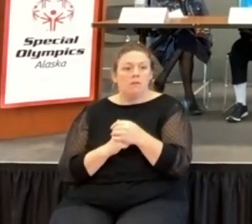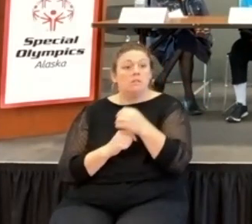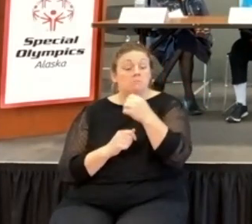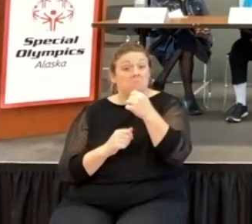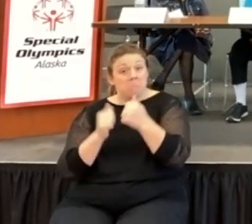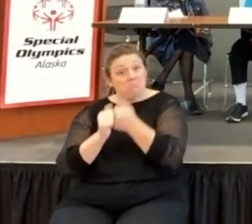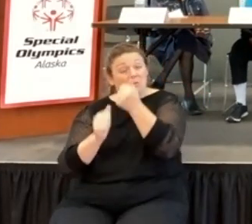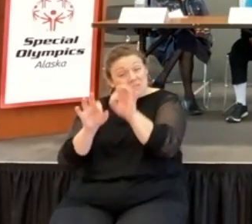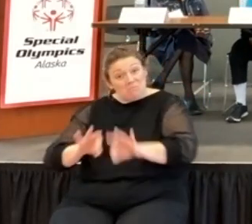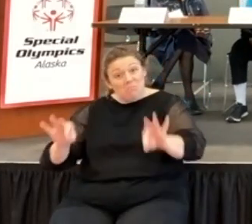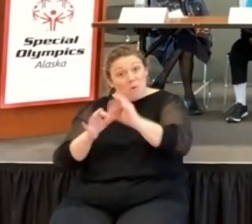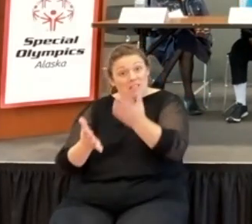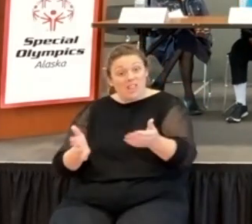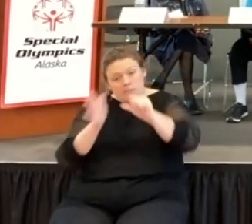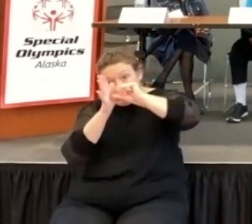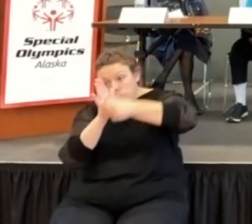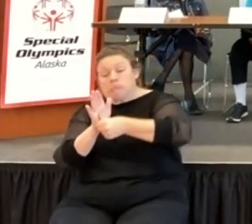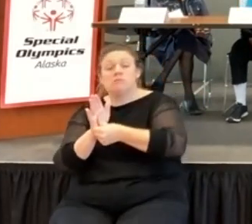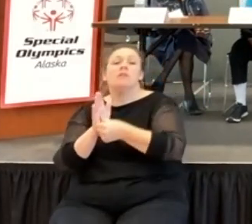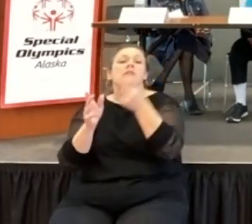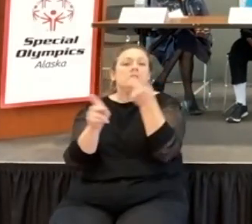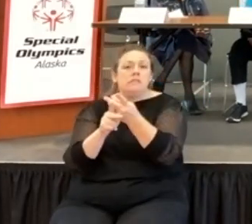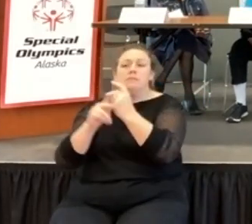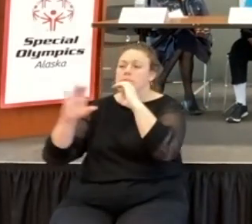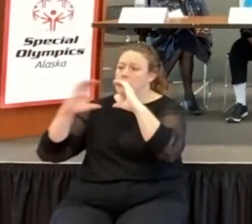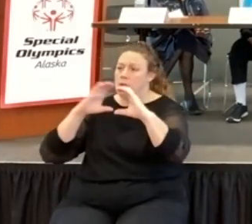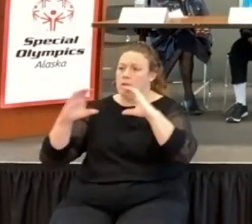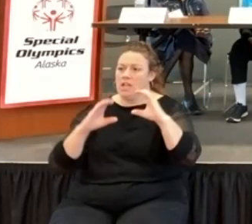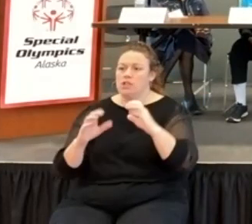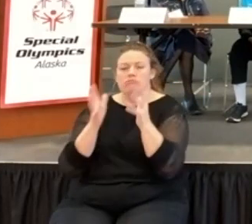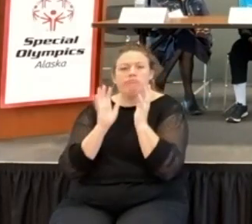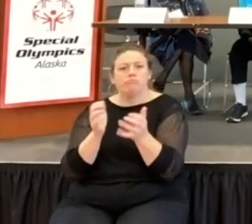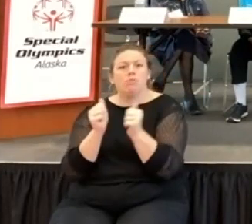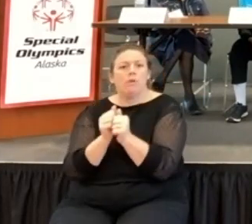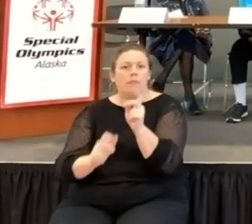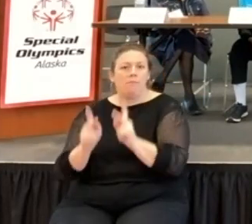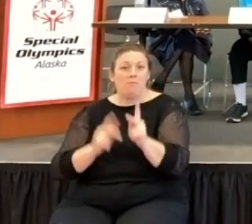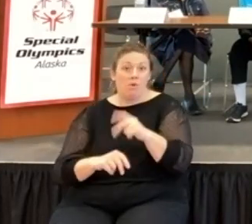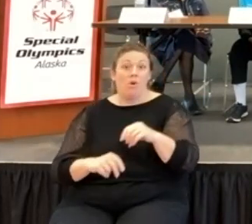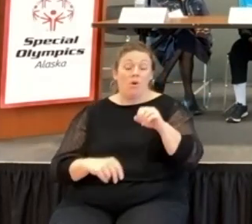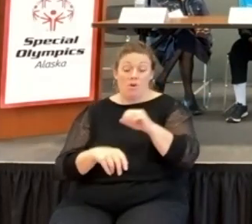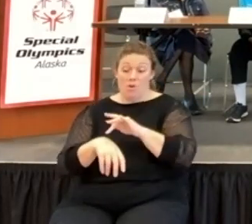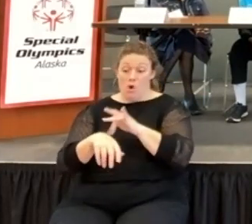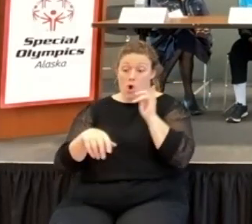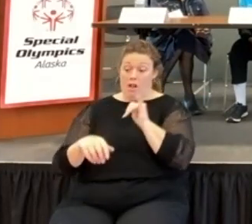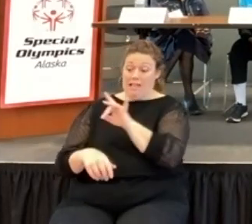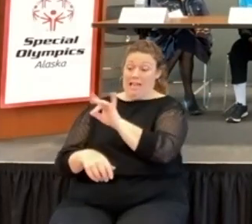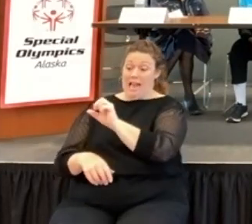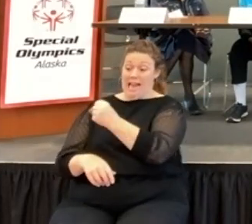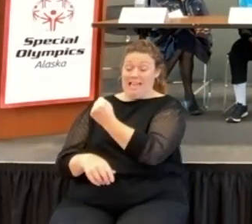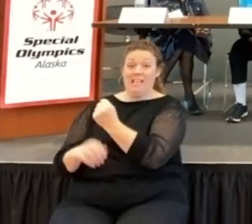of communication with people. Because I remember back in the early 80s, I was very depressed and I had to take